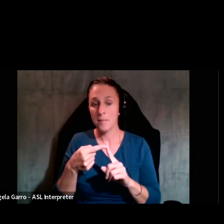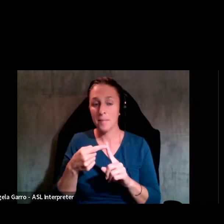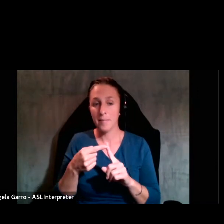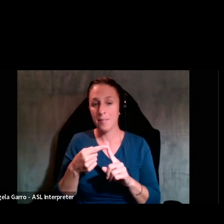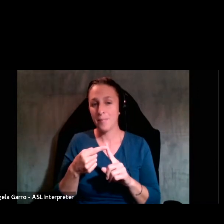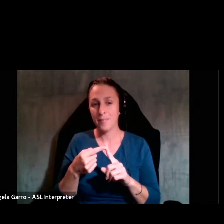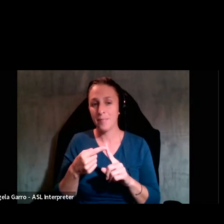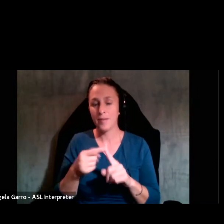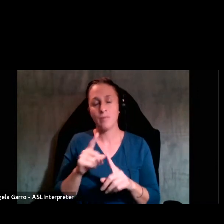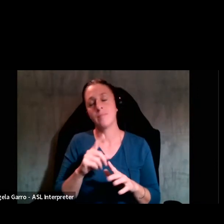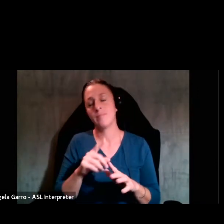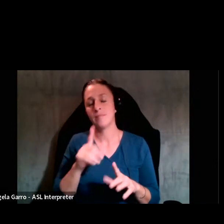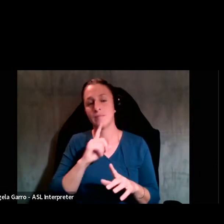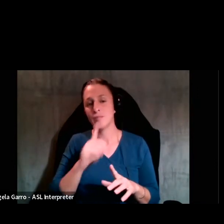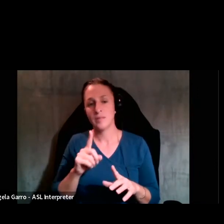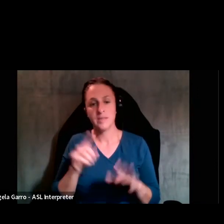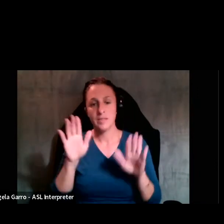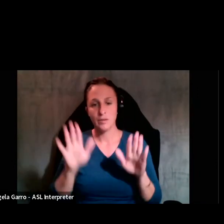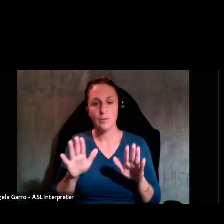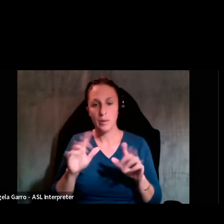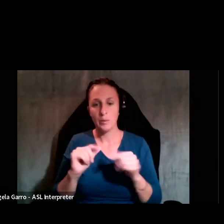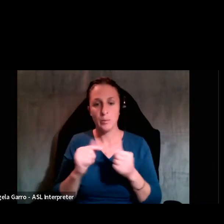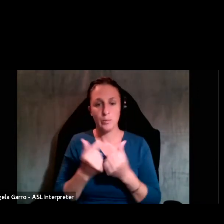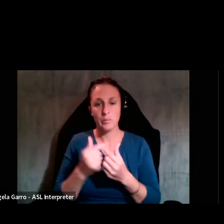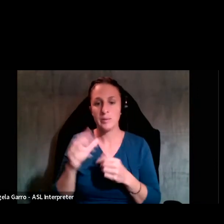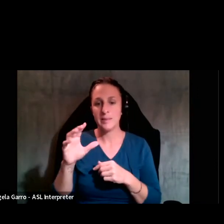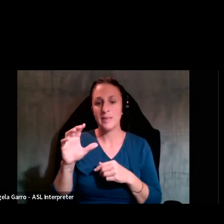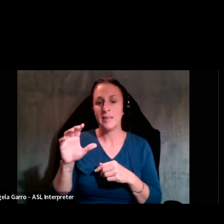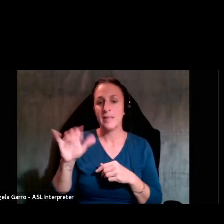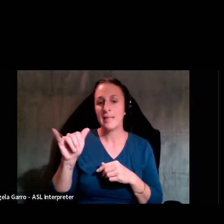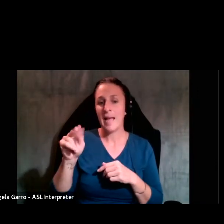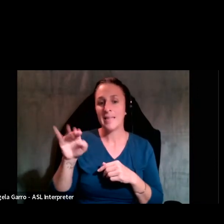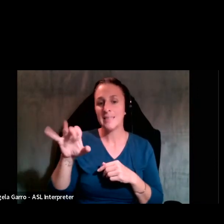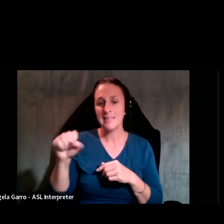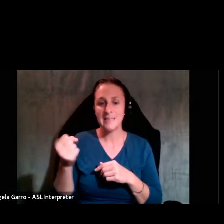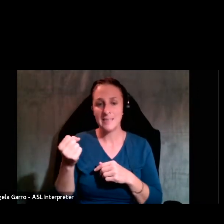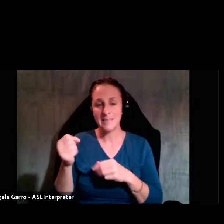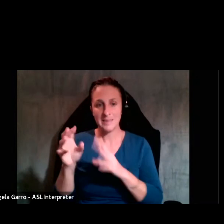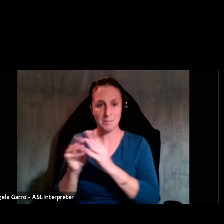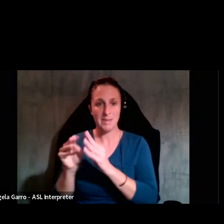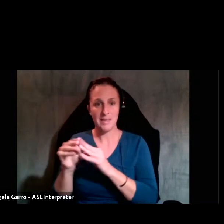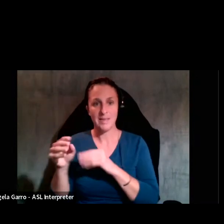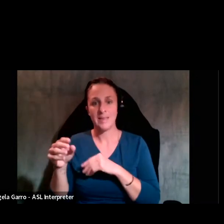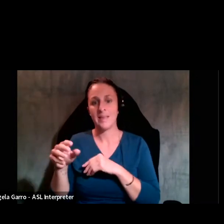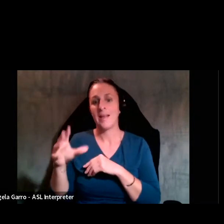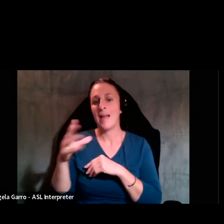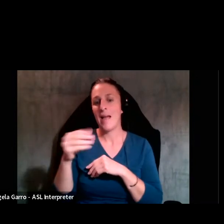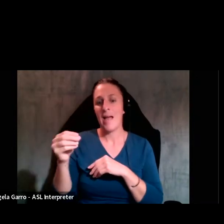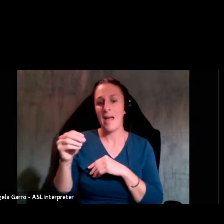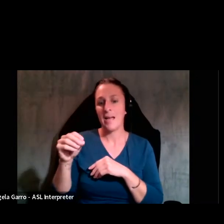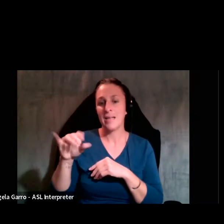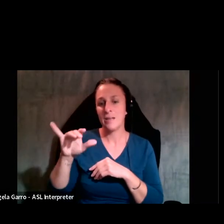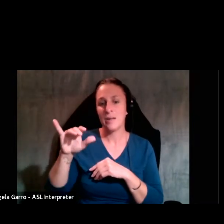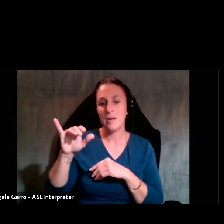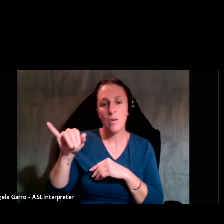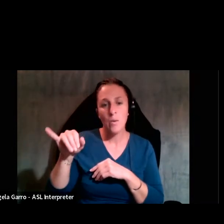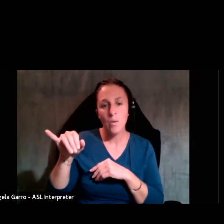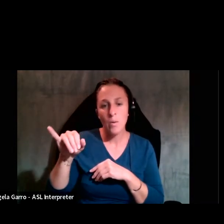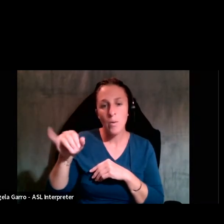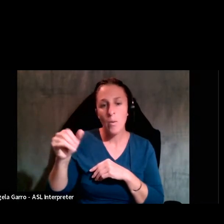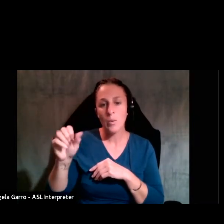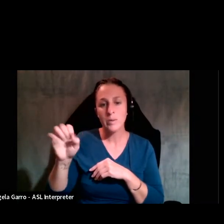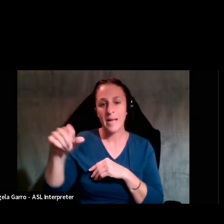just a great group. That's Yancey's meeting right there. So Yancey and Mr. Yancey Hawkins and Mr. Jose Quintana did an amazing job. And